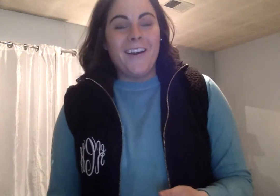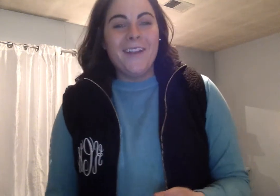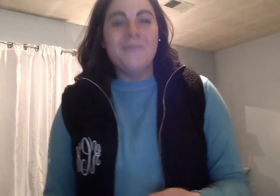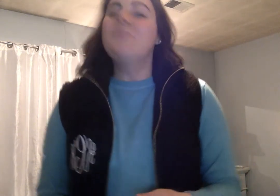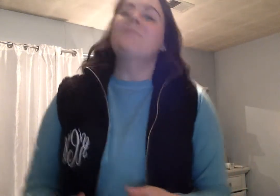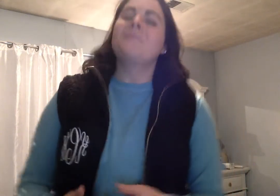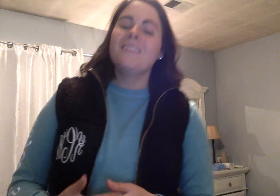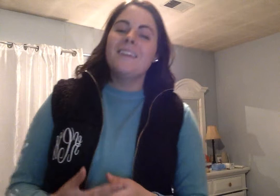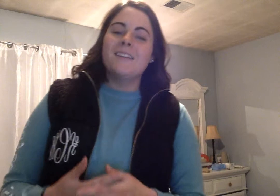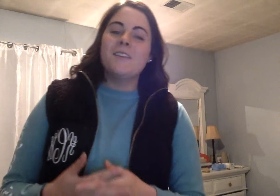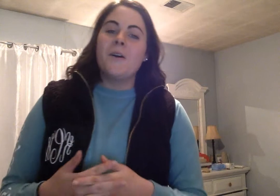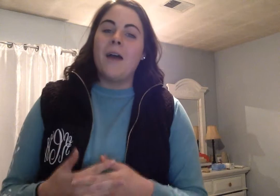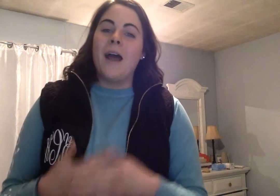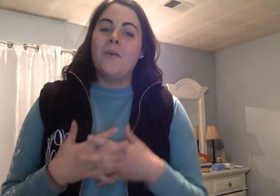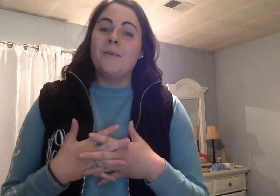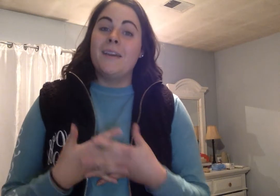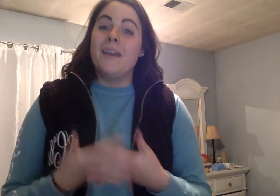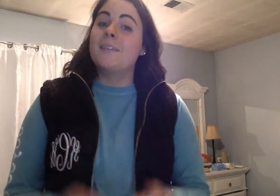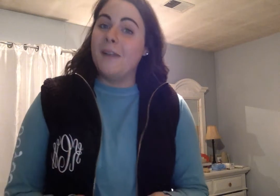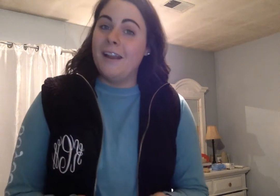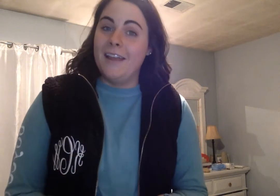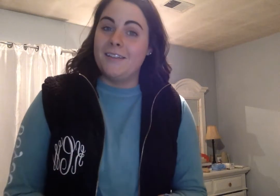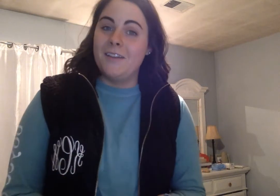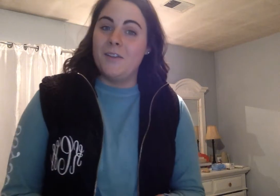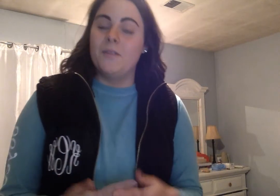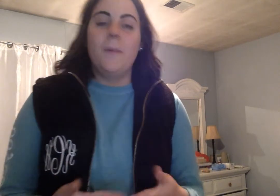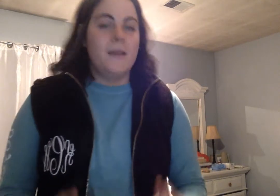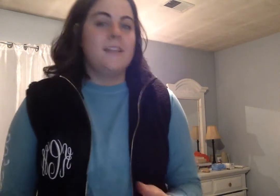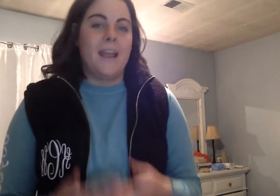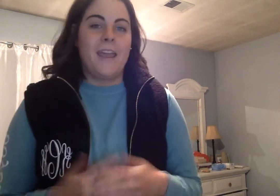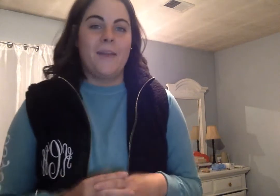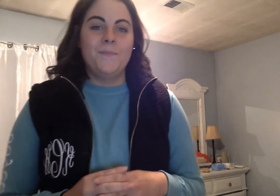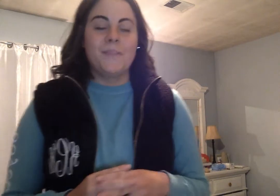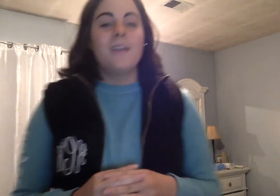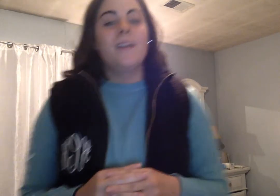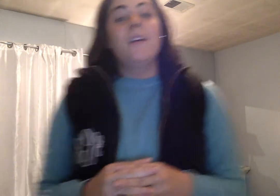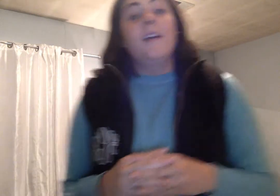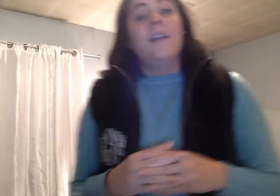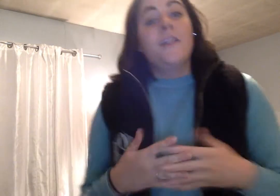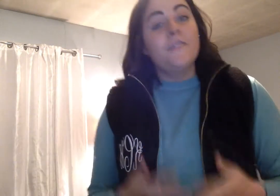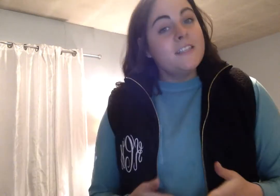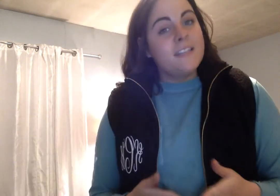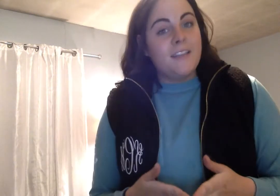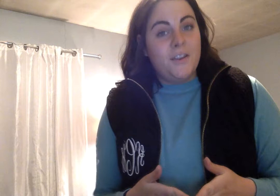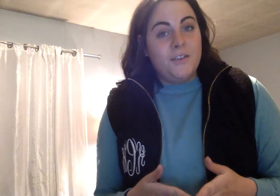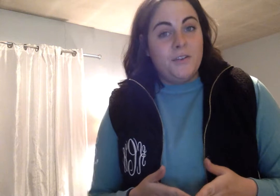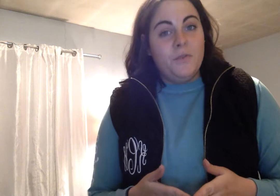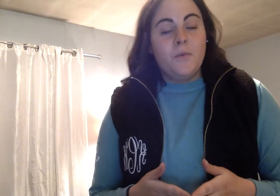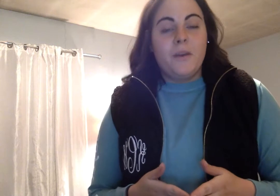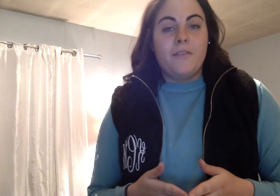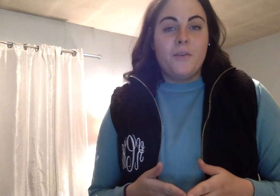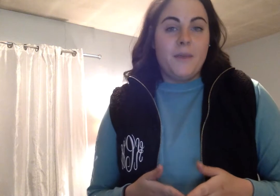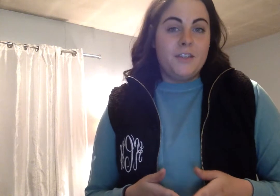are. So I will be explaining it to you the best that I can. Now, the first thing that you do whenever you make a